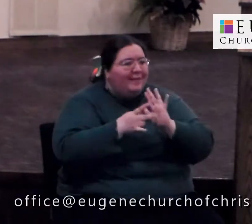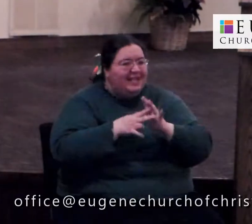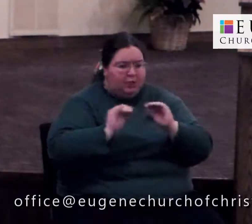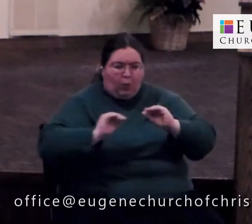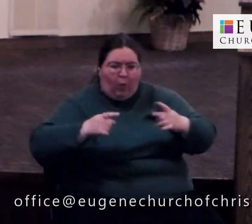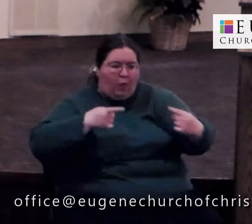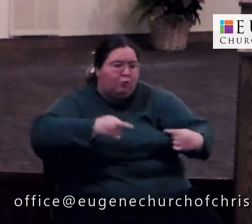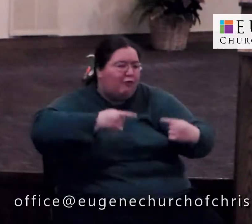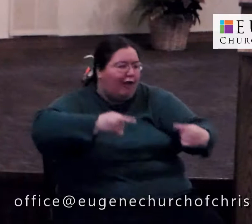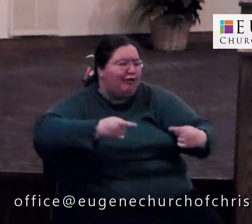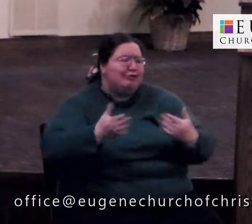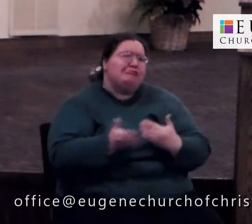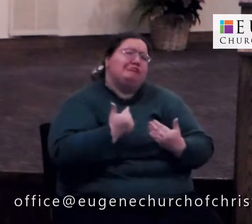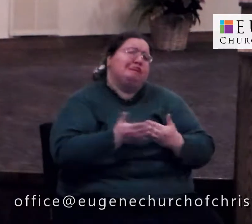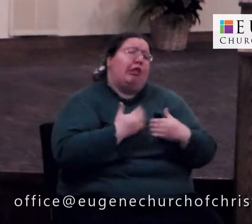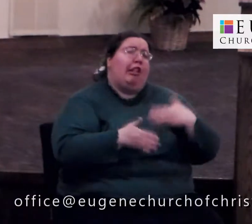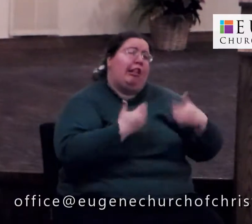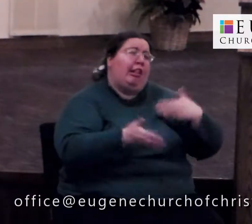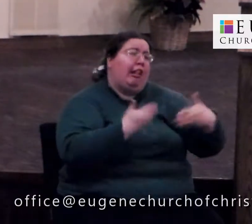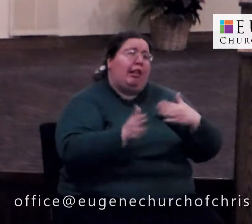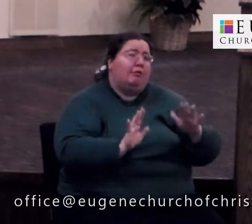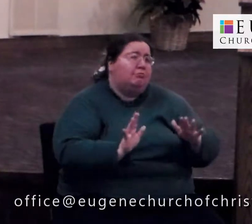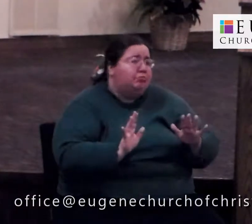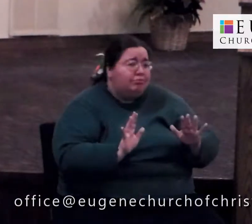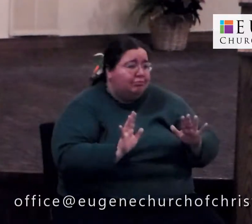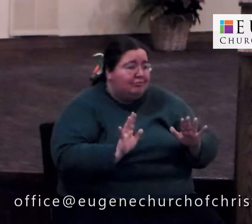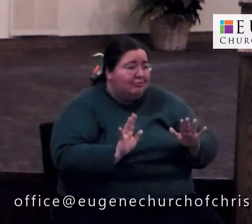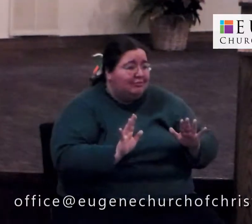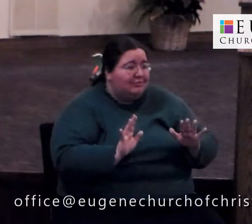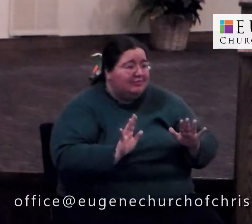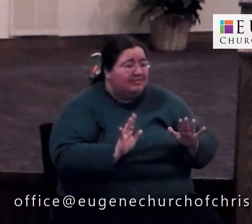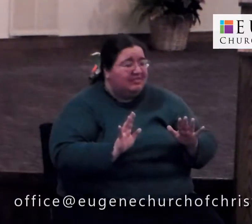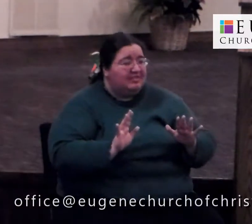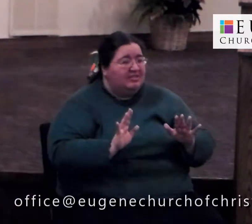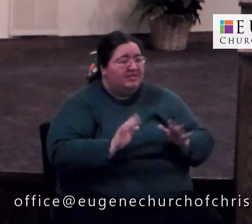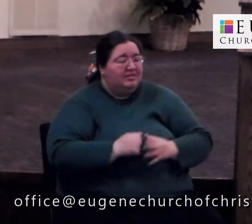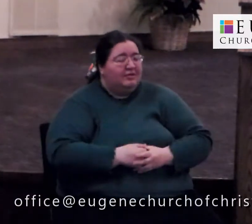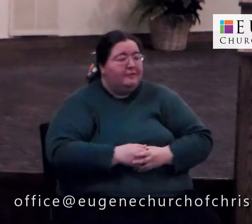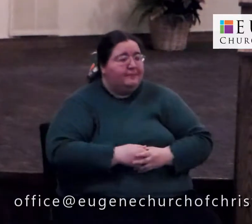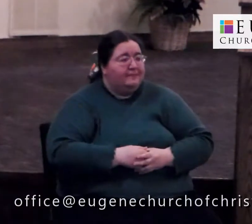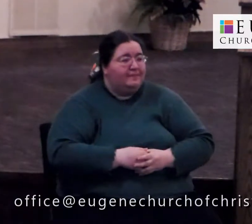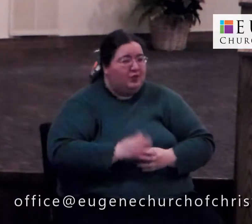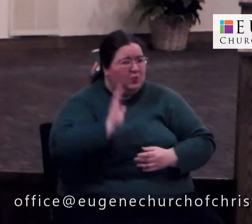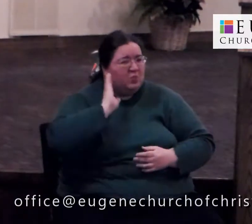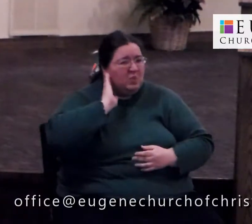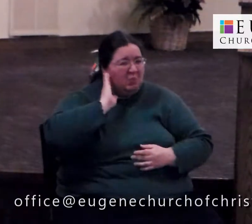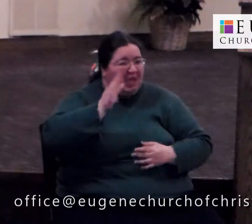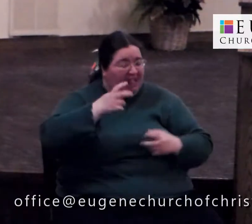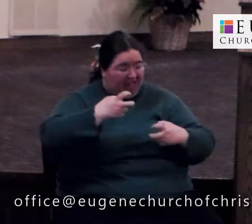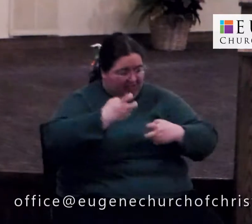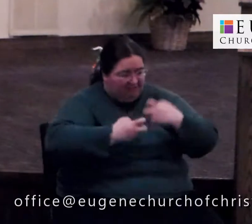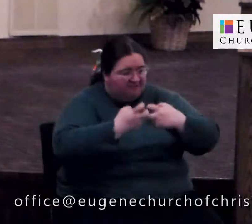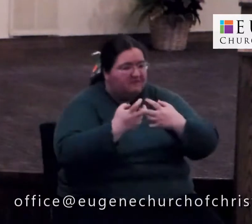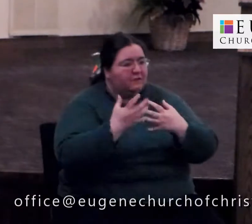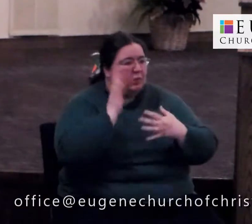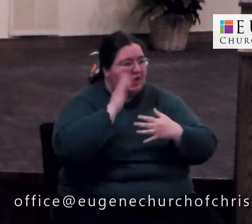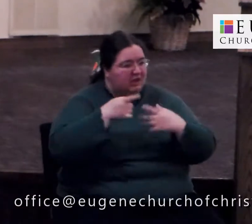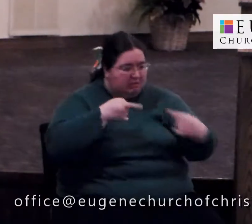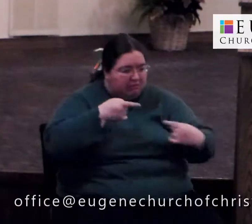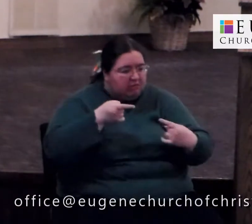That's not to say that negatives will come your way and negative people will come your way and there will be difficulties. But in the midst of all of that, when we think